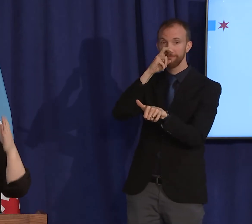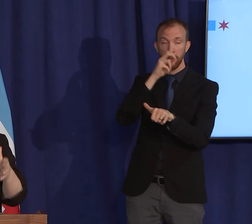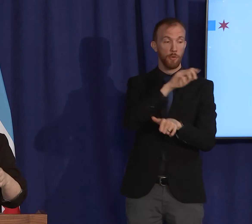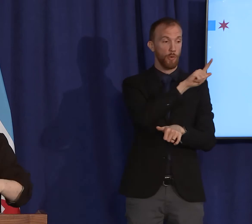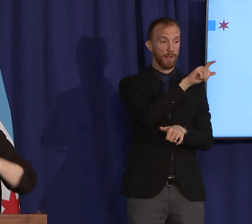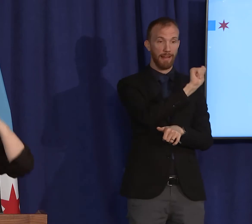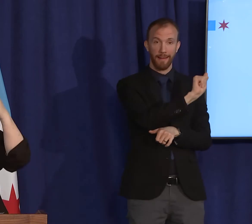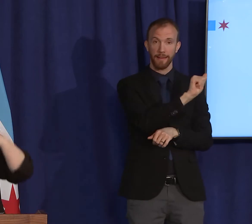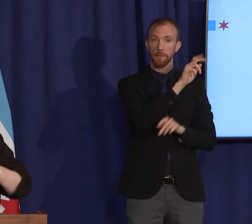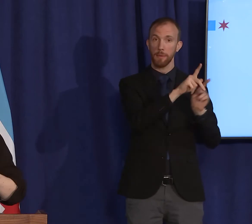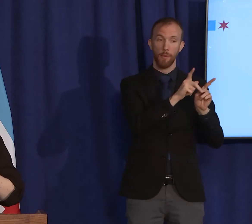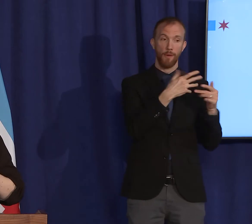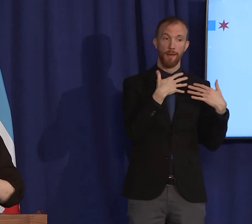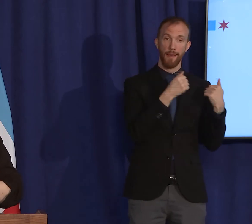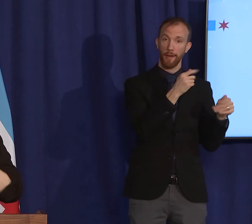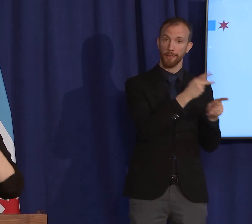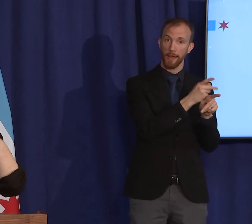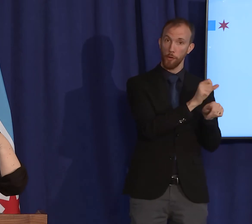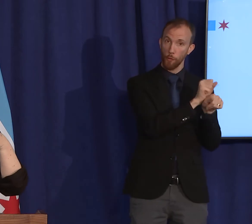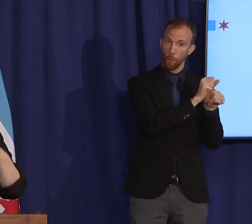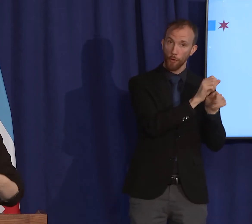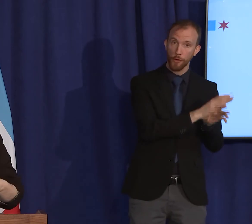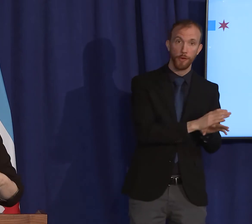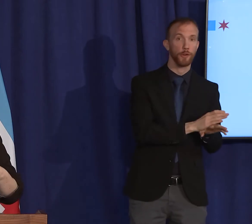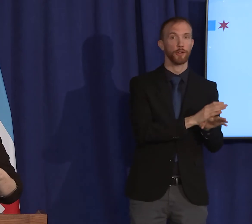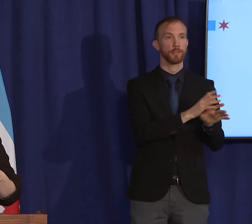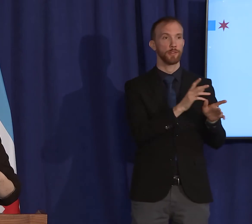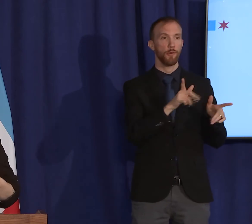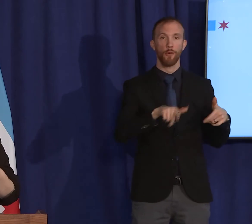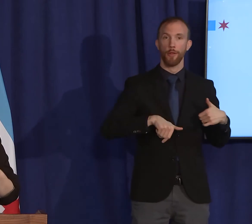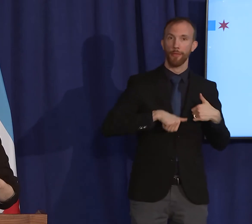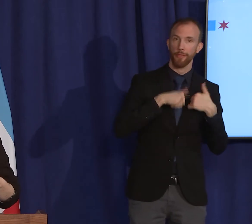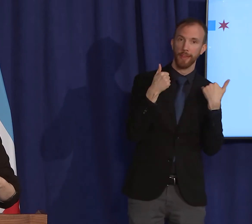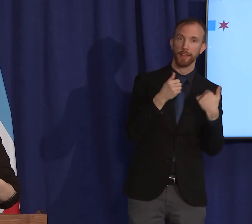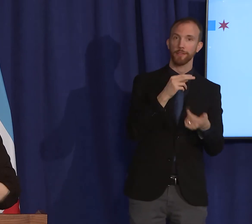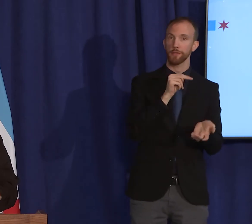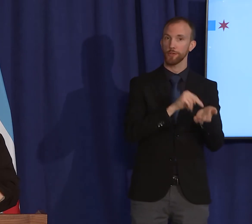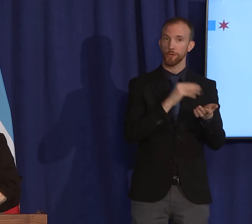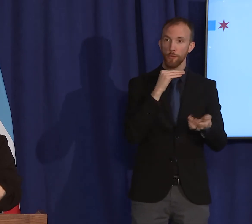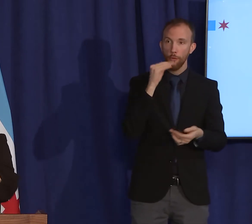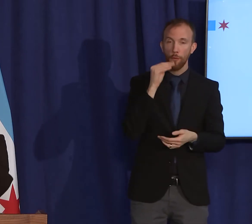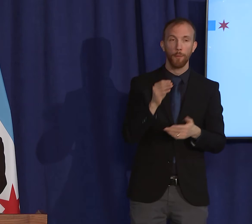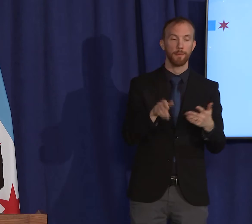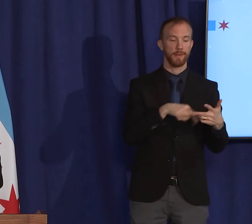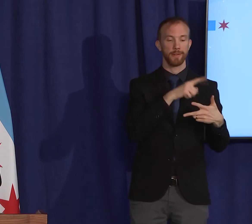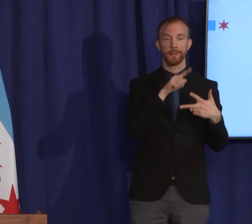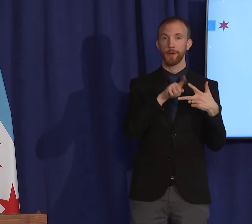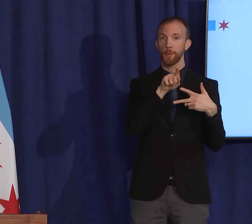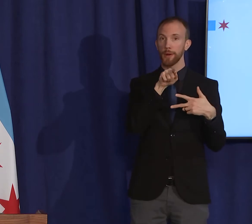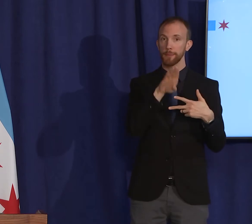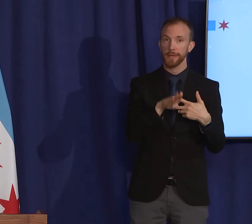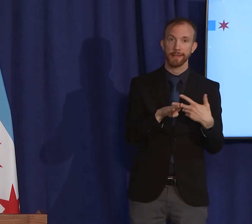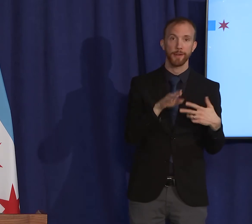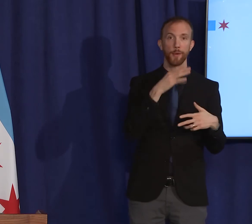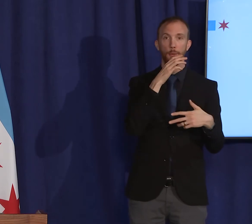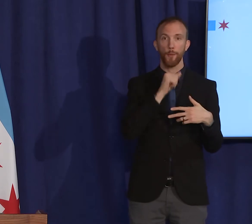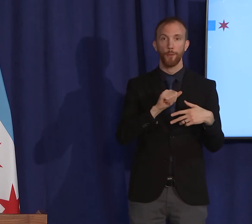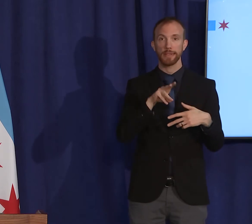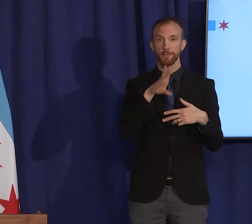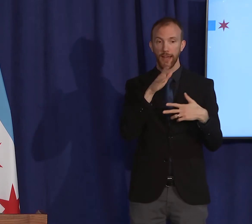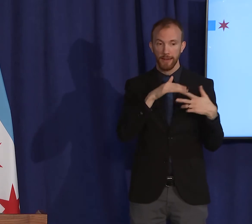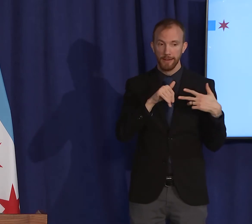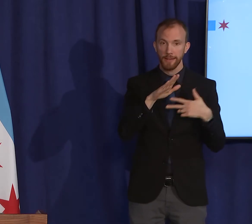settings. 1B, people over 65 and the prioritized frontline essential workers. 1C, people with